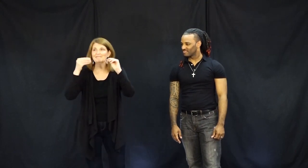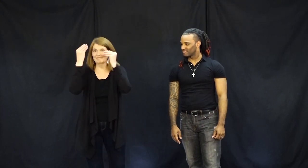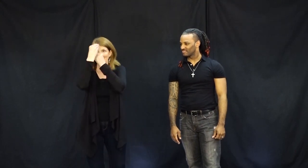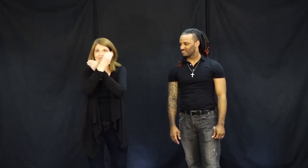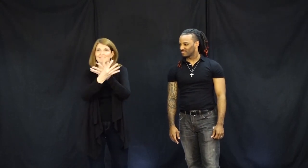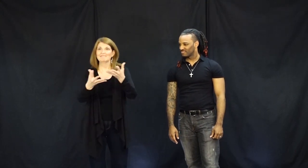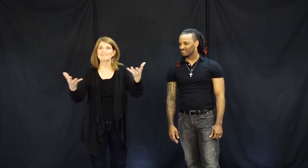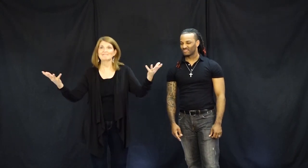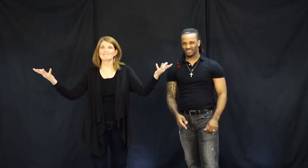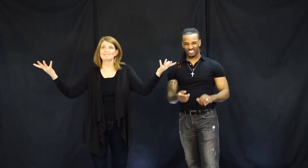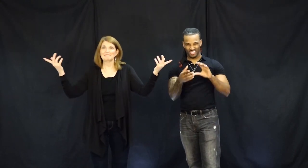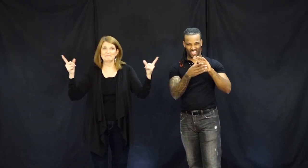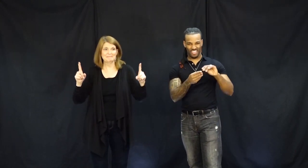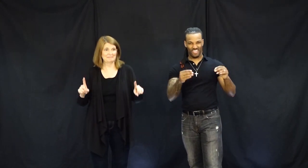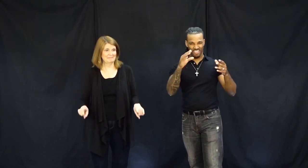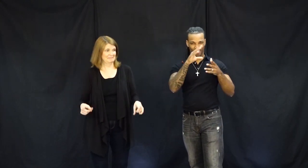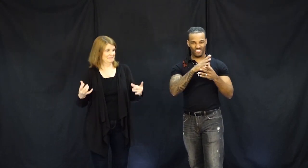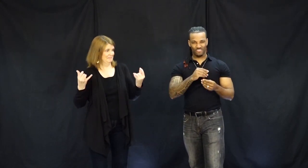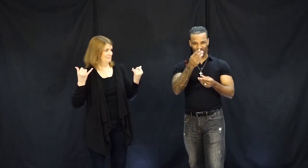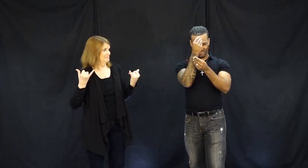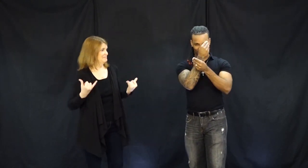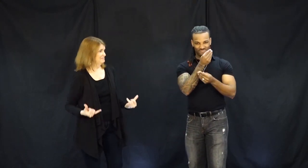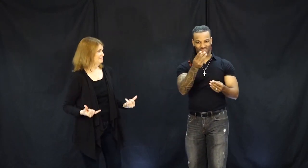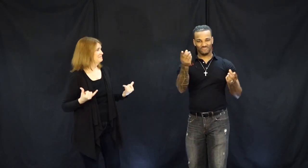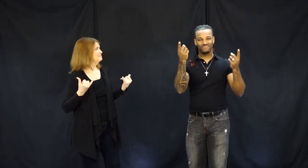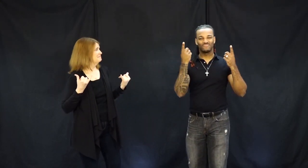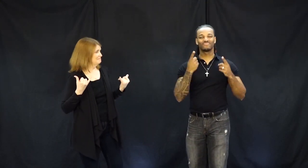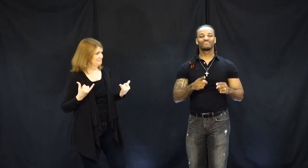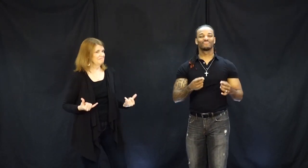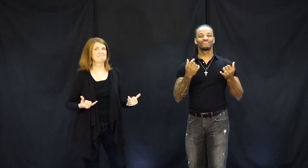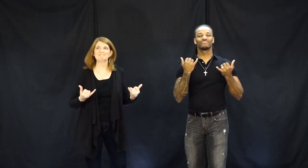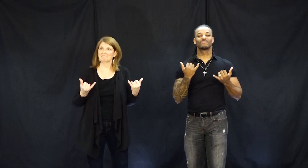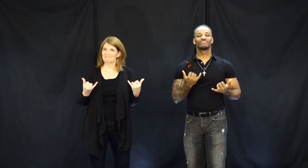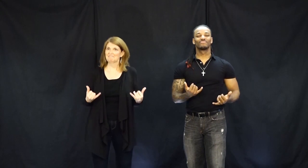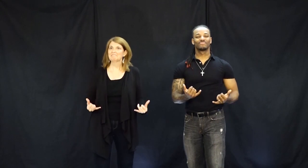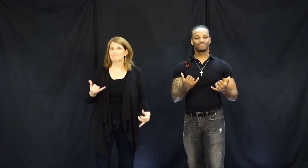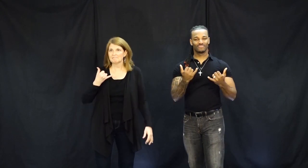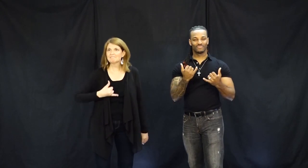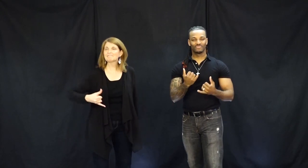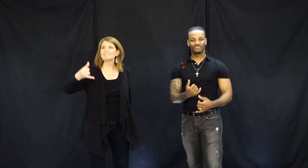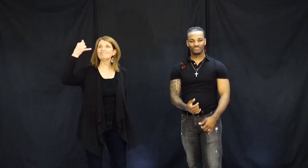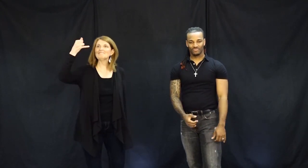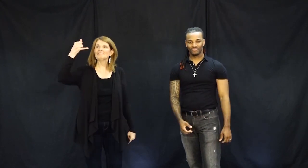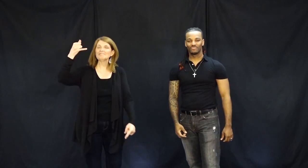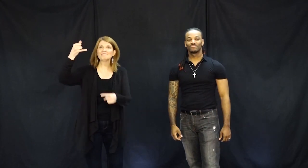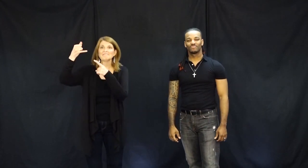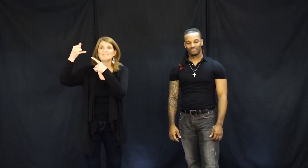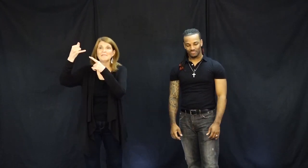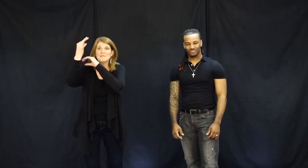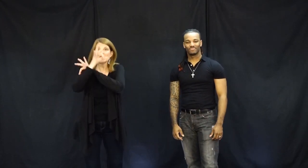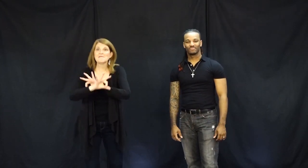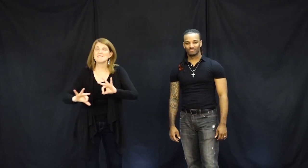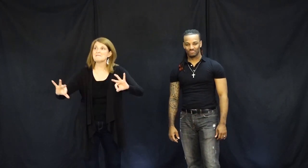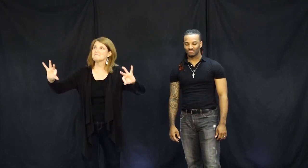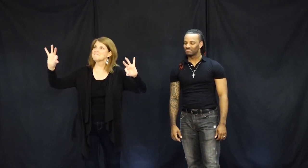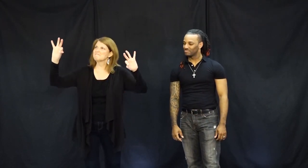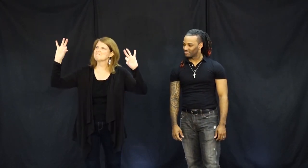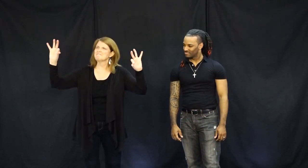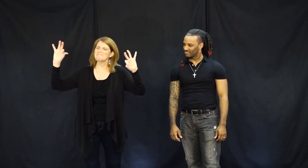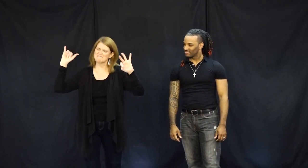of tonight. They'll tell the story of tonight. Raise a glass to freedom, something they